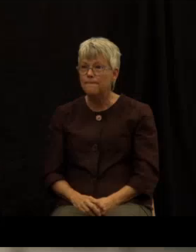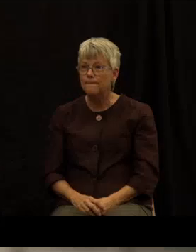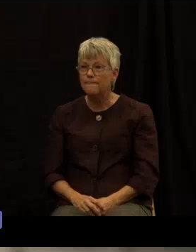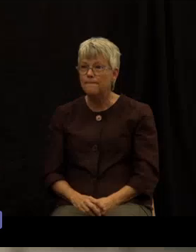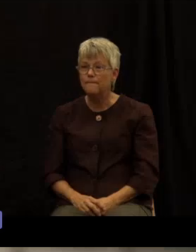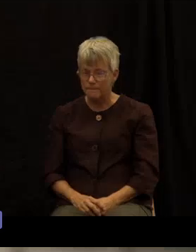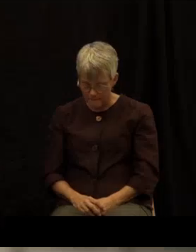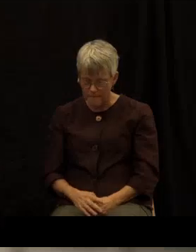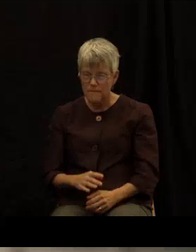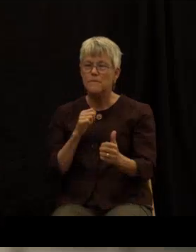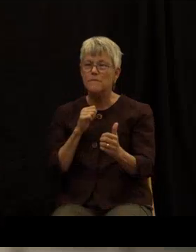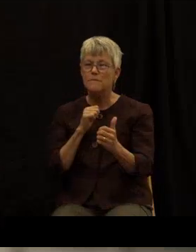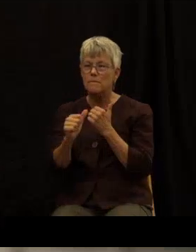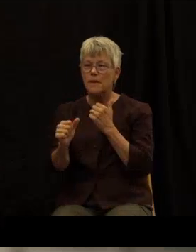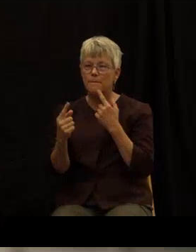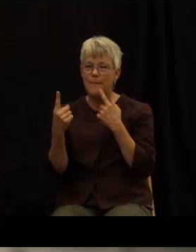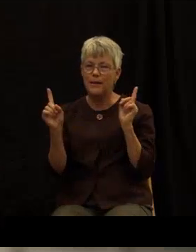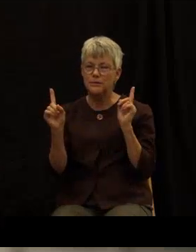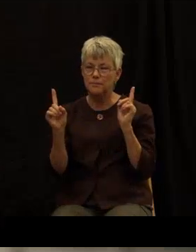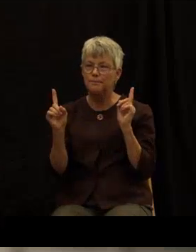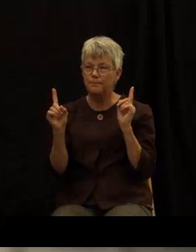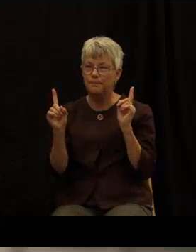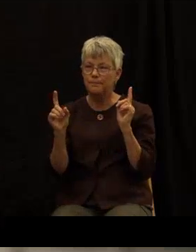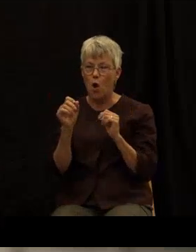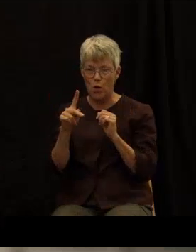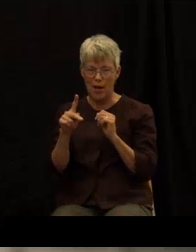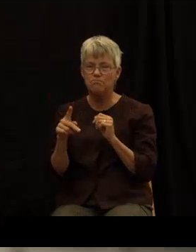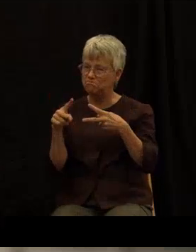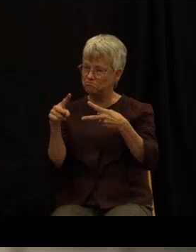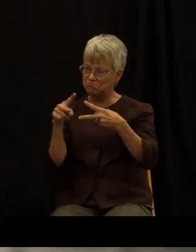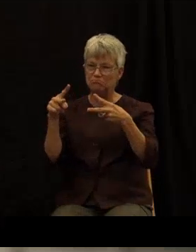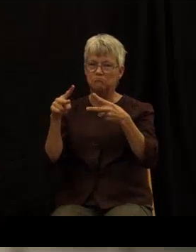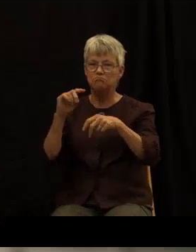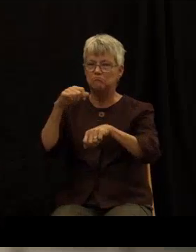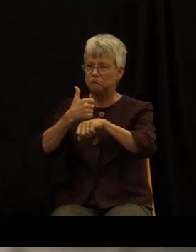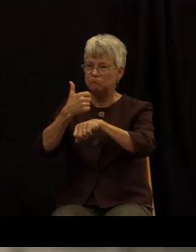That passes. So y'all really.